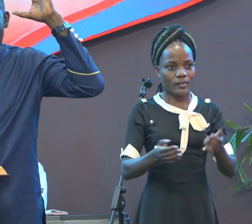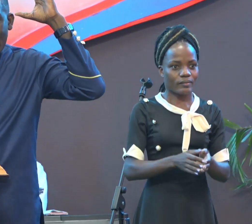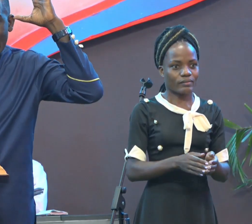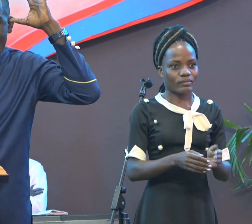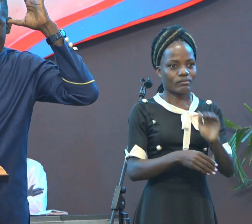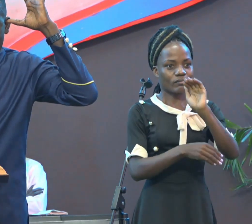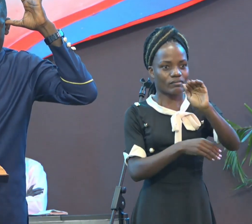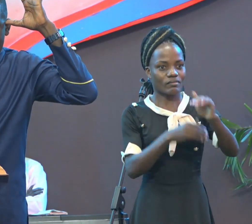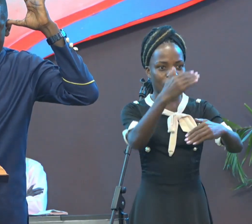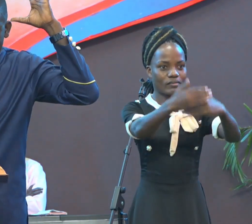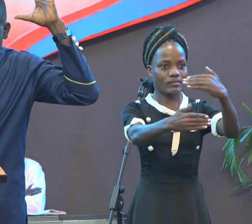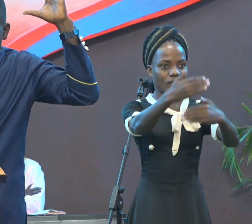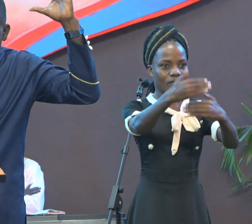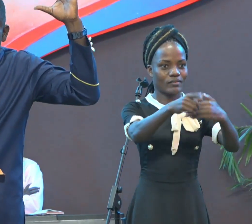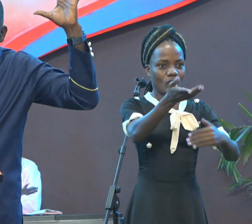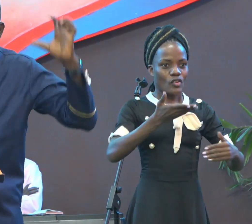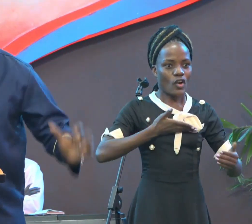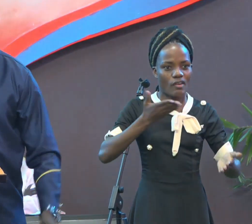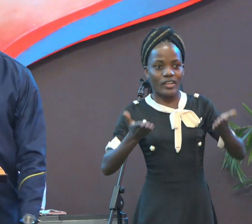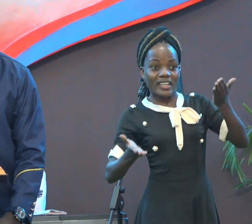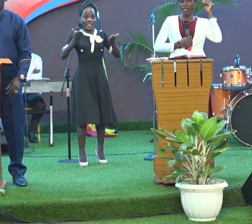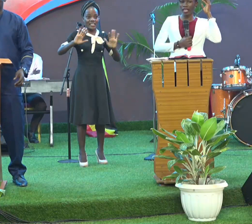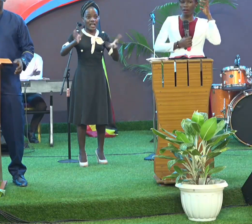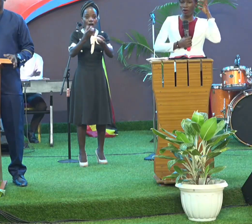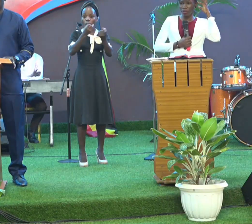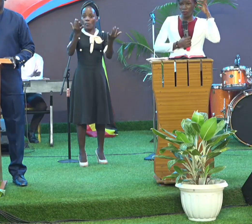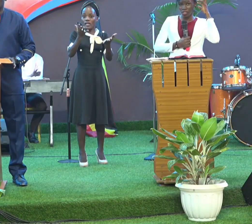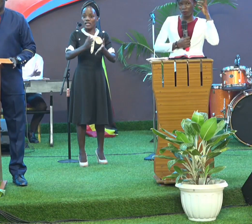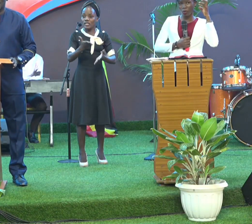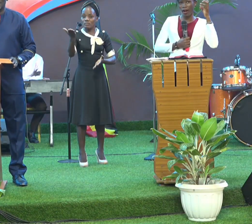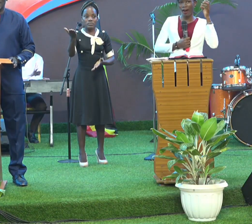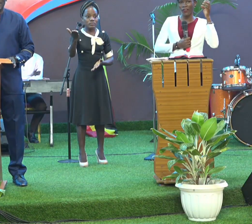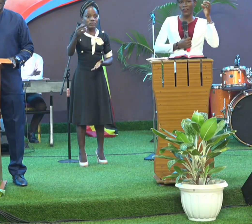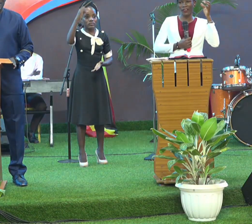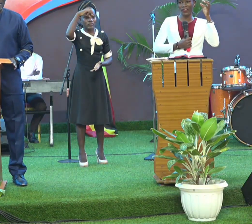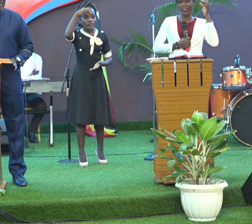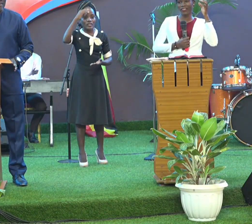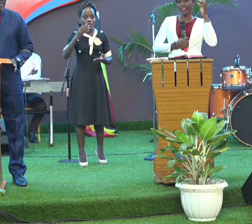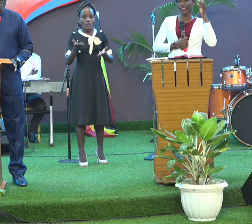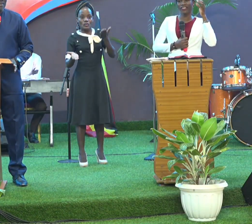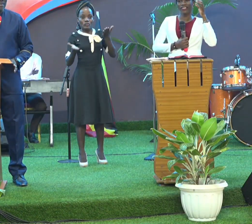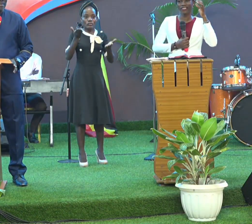neighbor. Turn to your neighbor. Oyina kilo mmeka? Ask them how many kilograms of wisdom do you have.